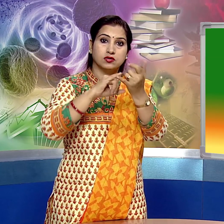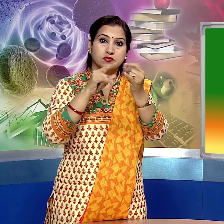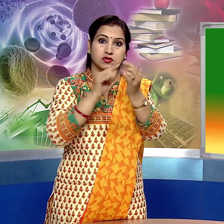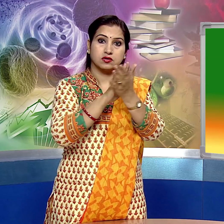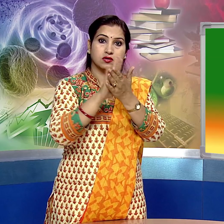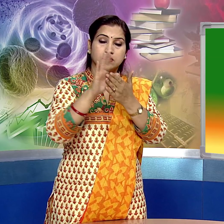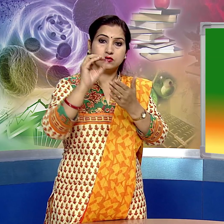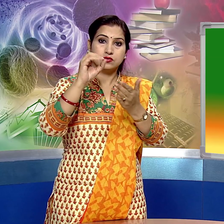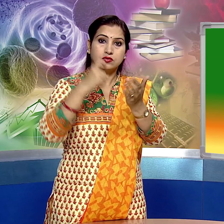iron,